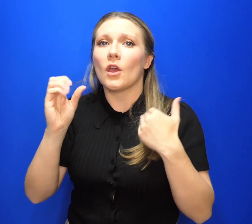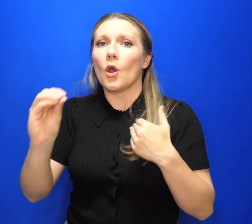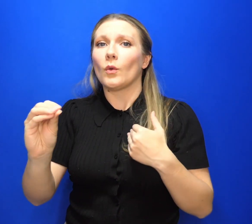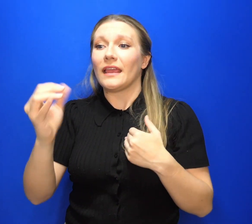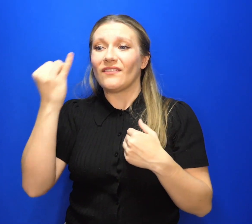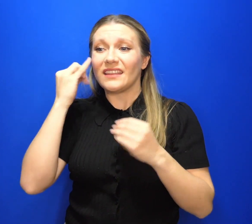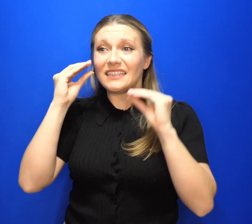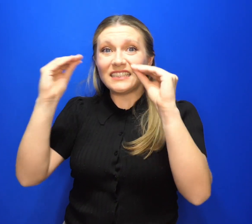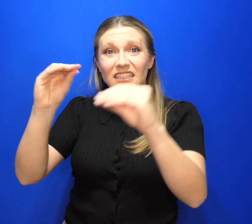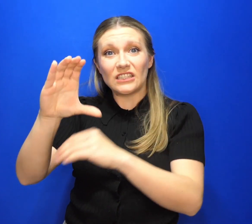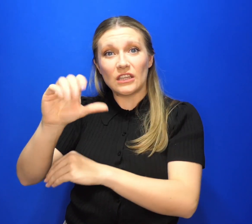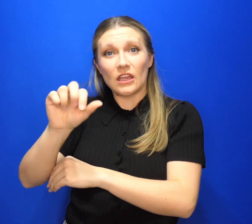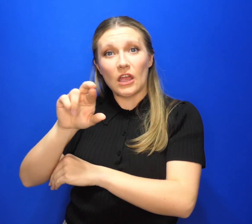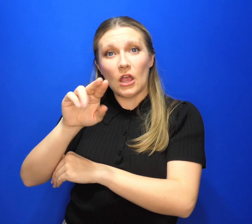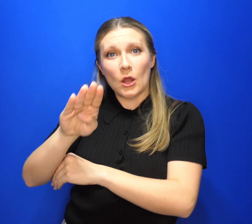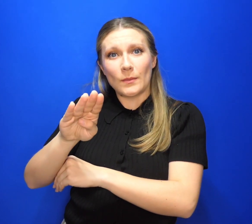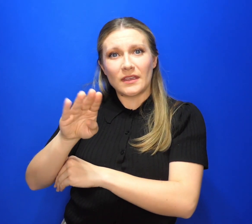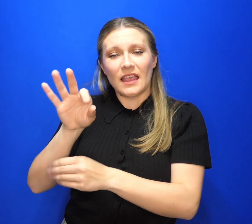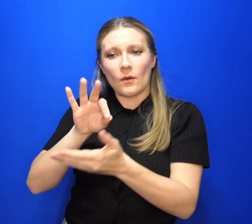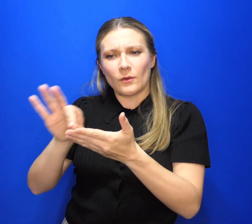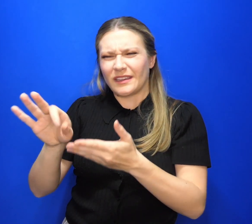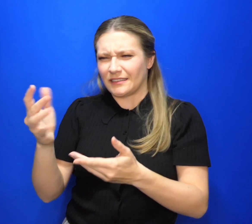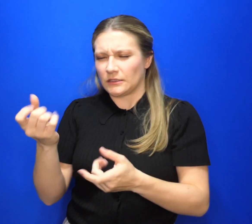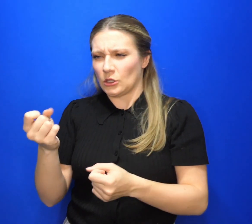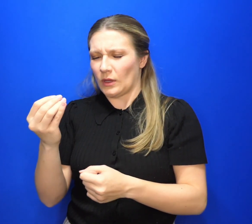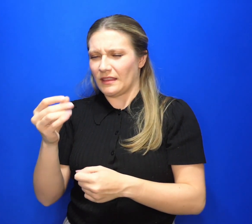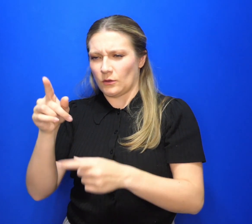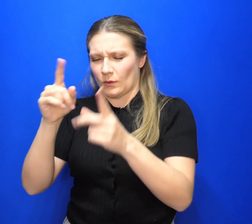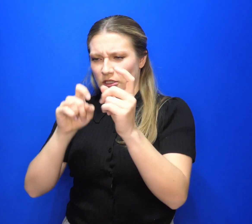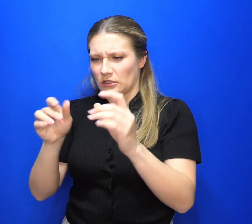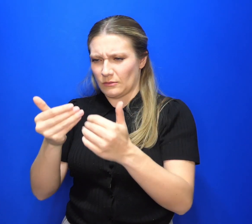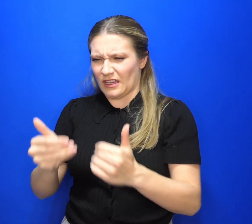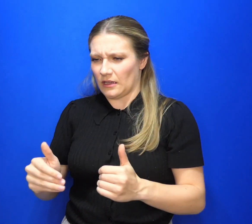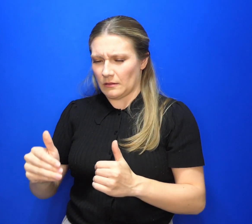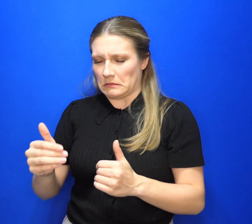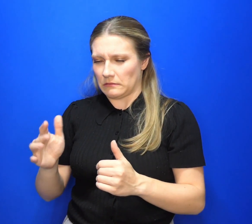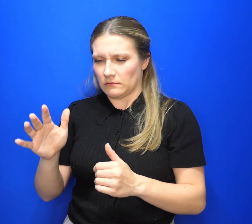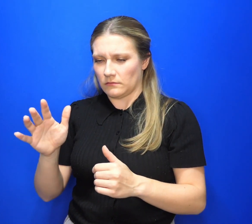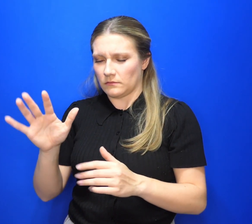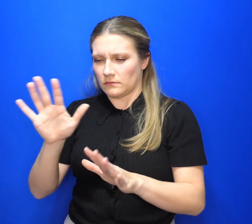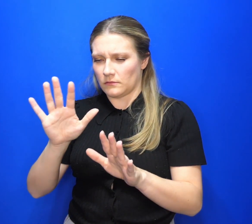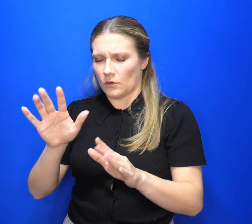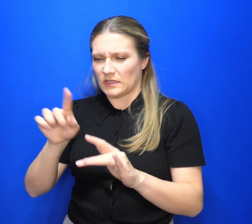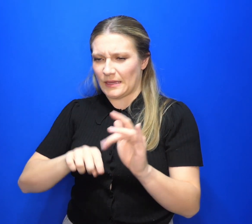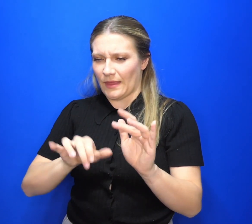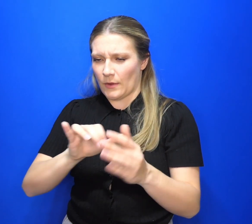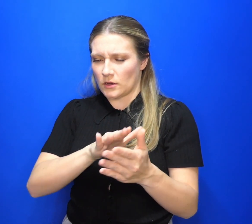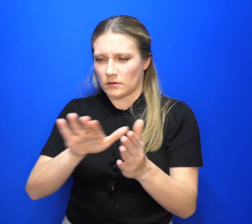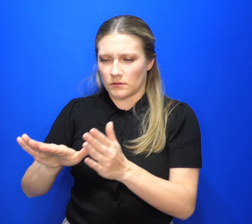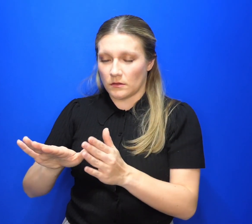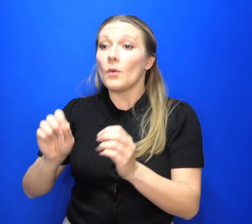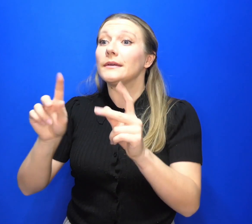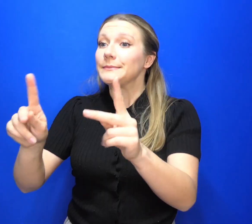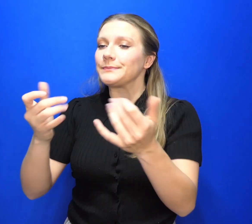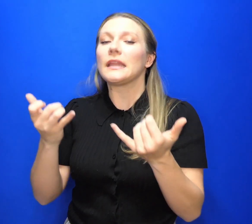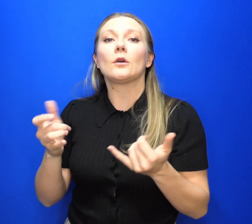know if it's a true DKA? Oh, hold on a second. These are broken up questions. So let's skip the carb counting thing. Go, when do I know if it's a